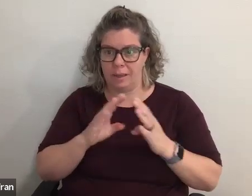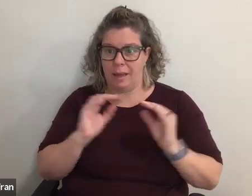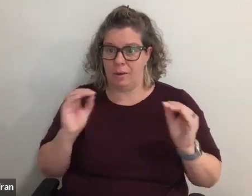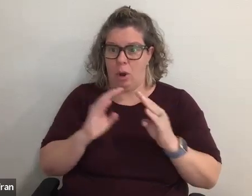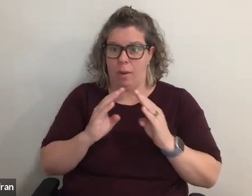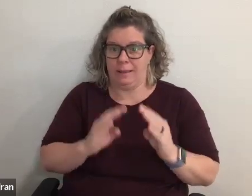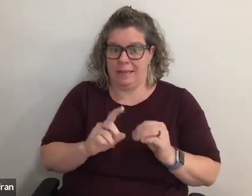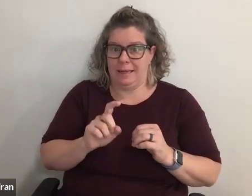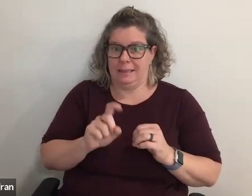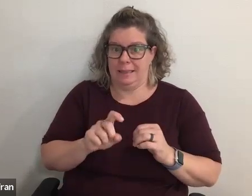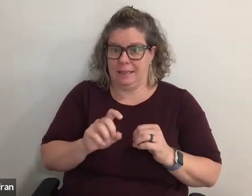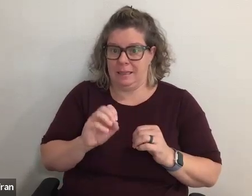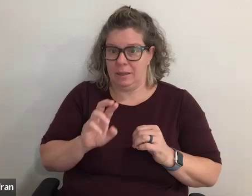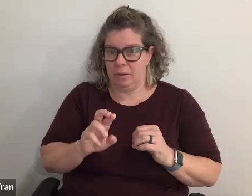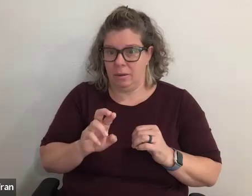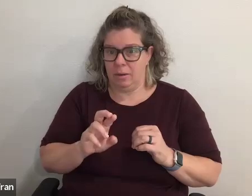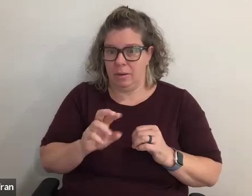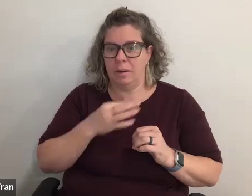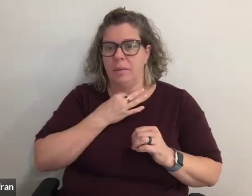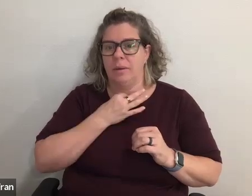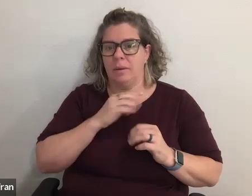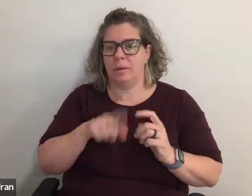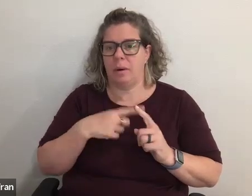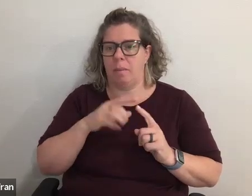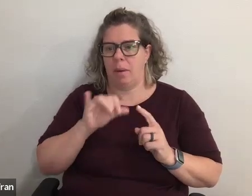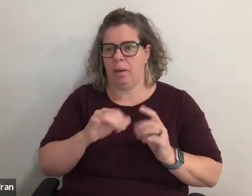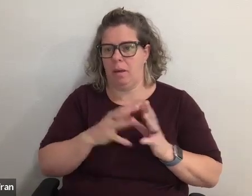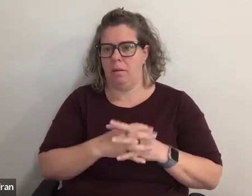a need? Is it, I'm just curious about that.